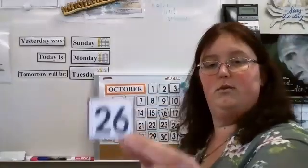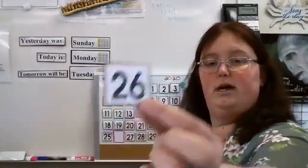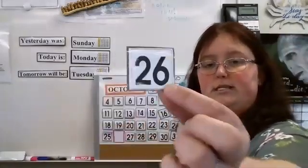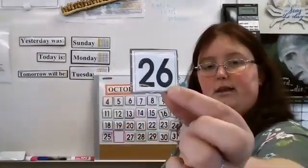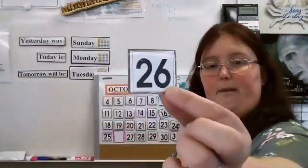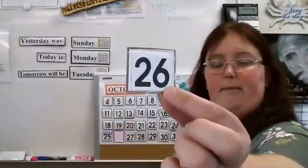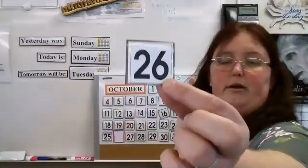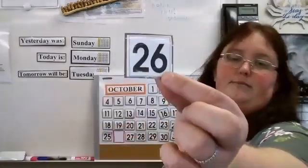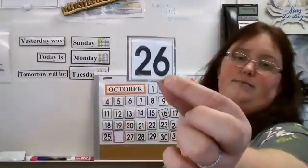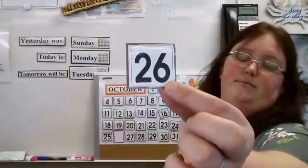What number?